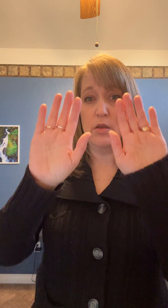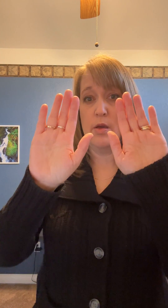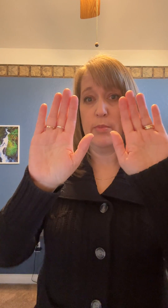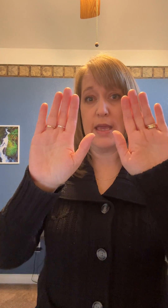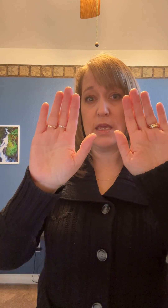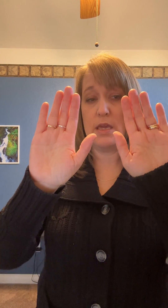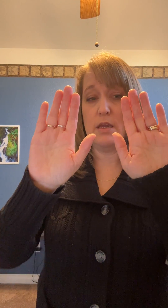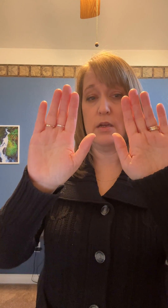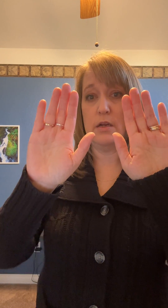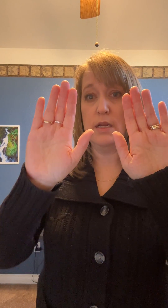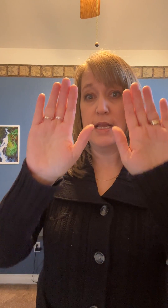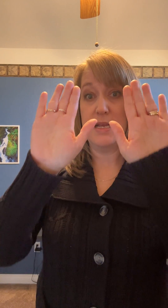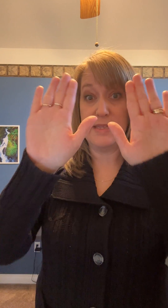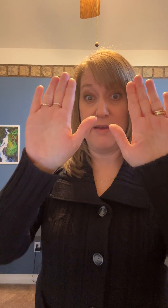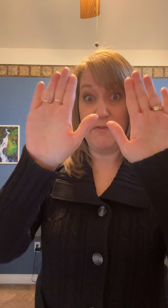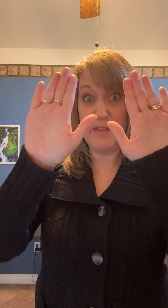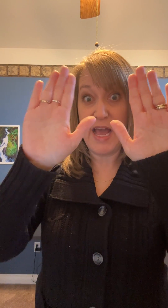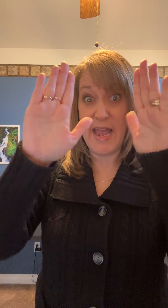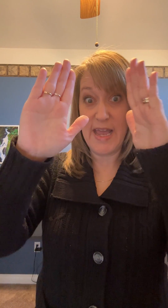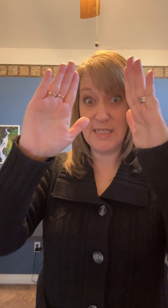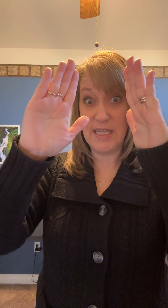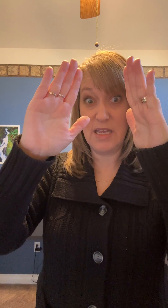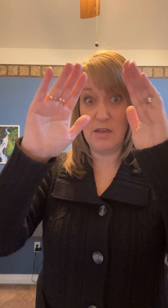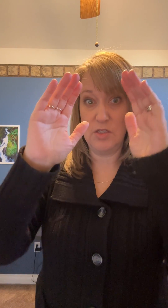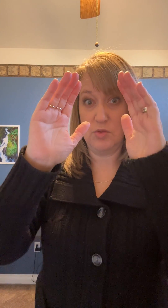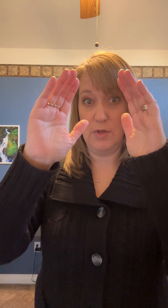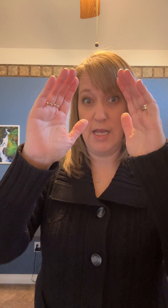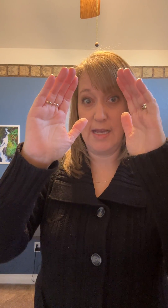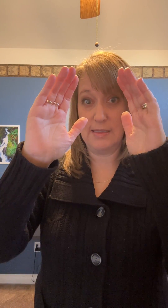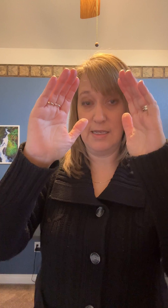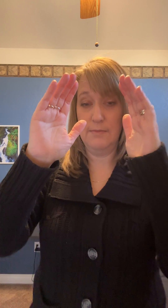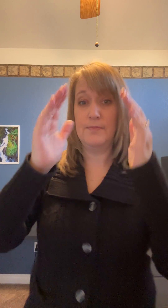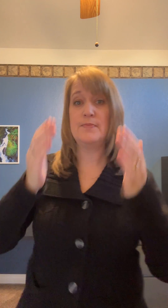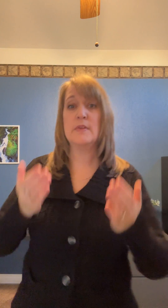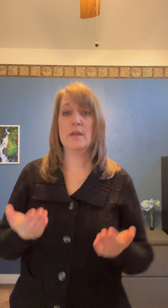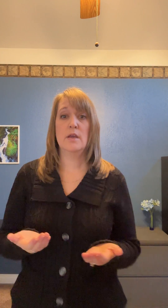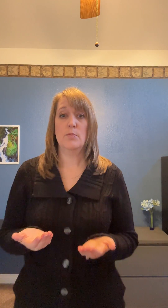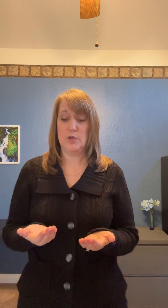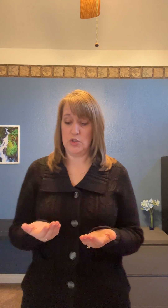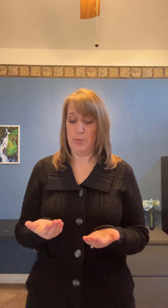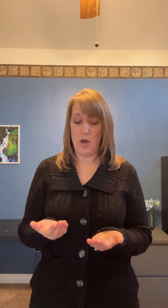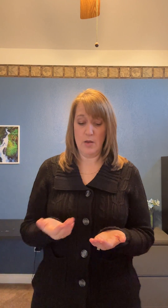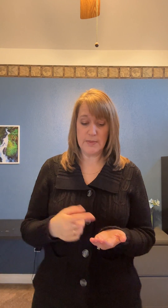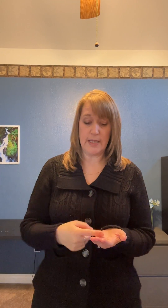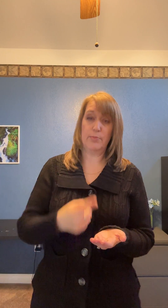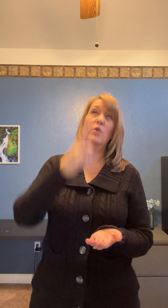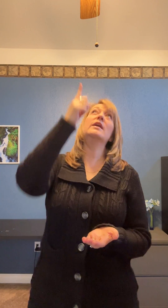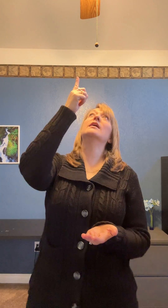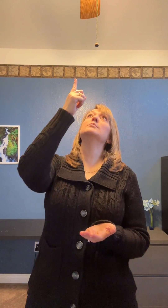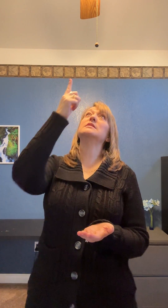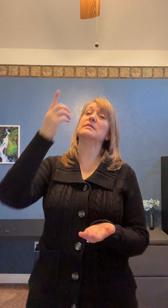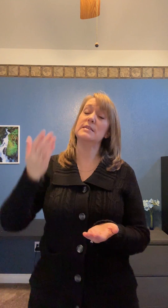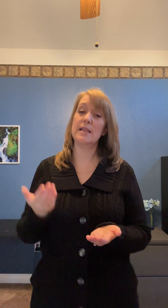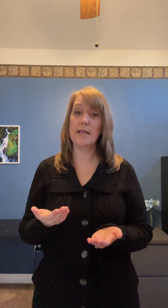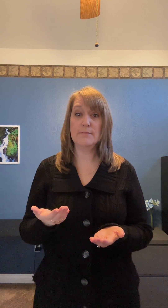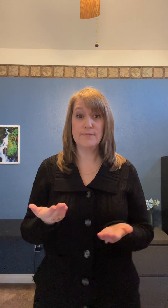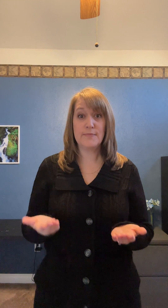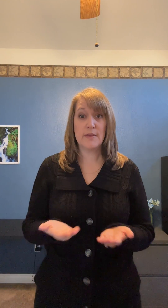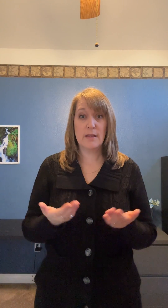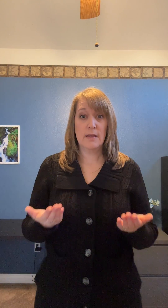But here is that flat hand again, and just relax it. Put your palms like pointing up to the ceiling and